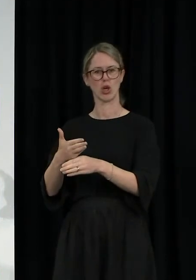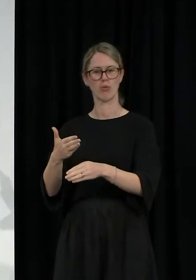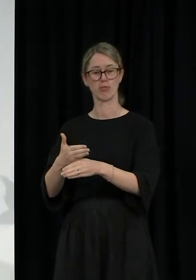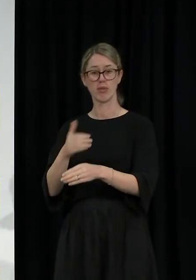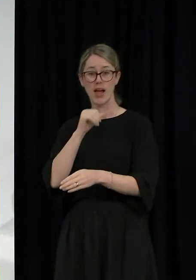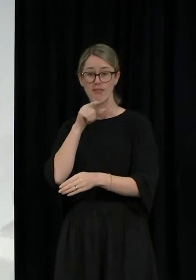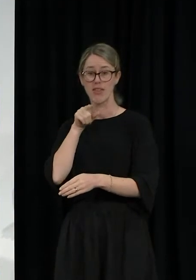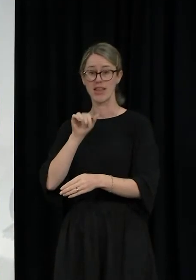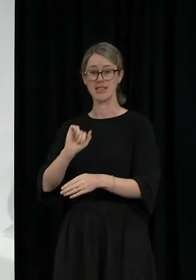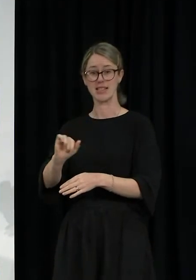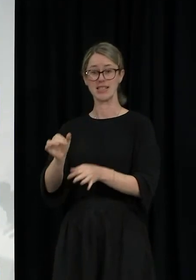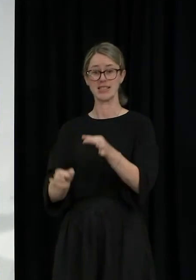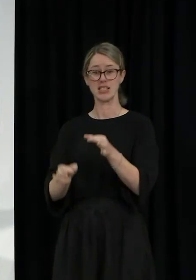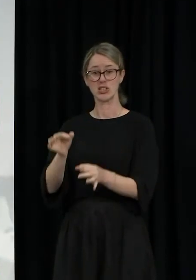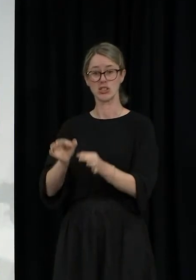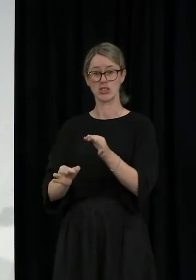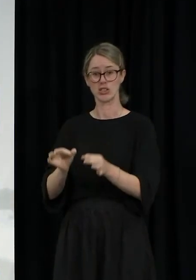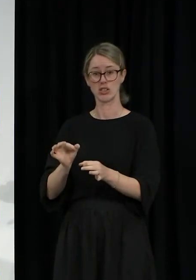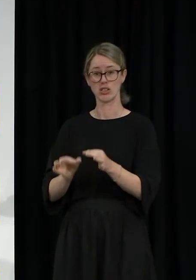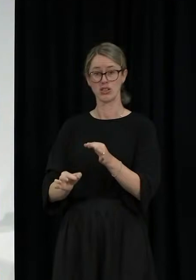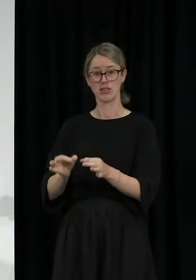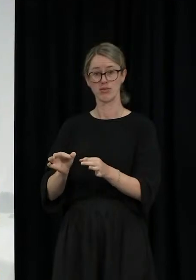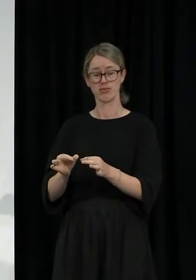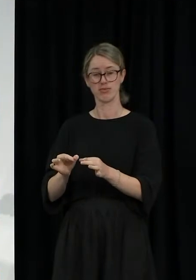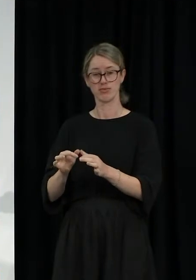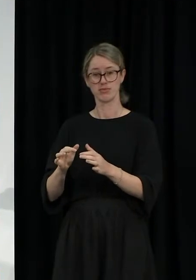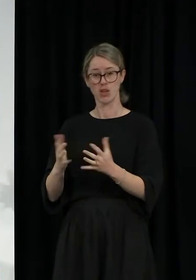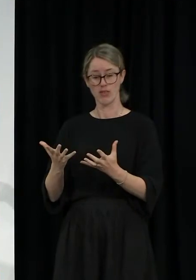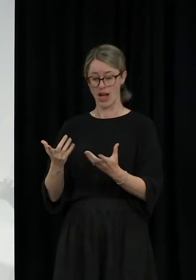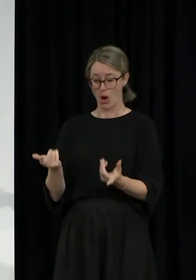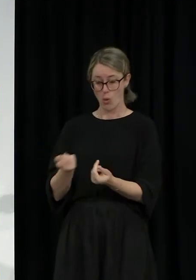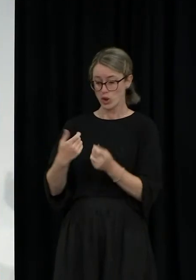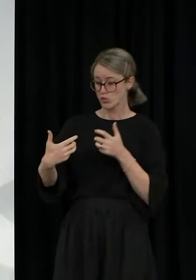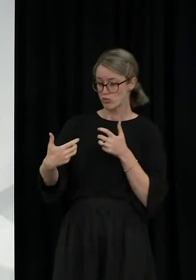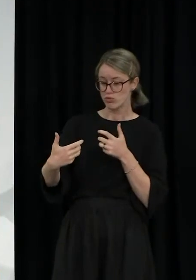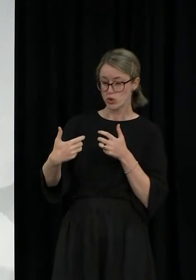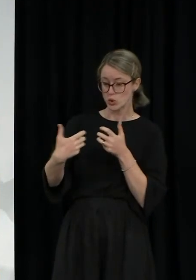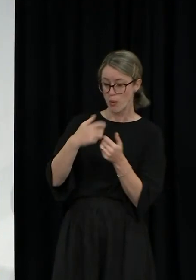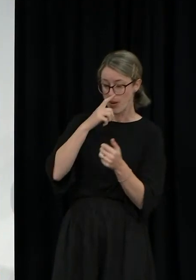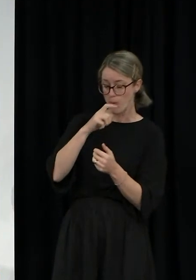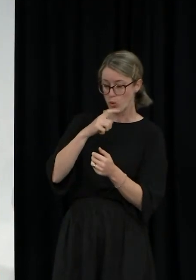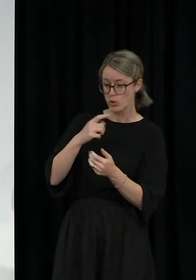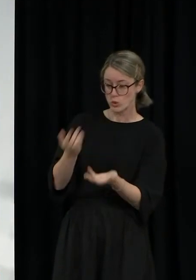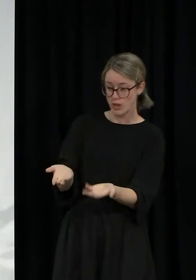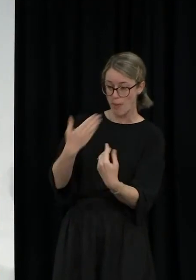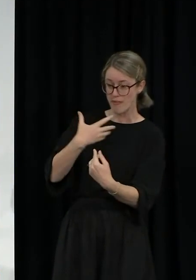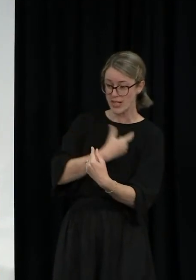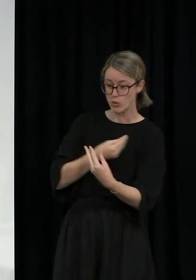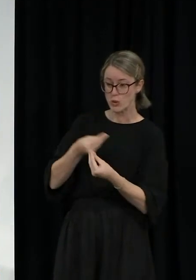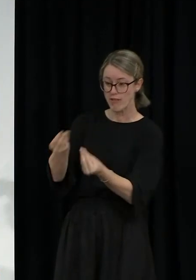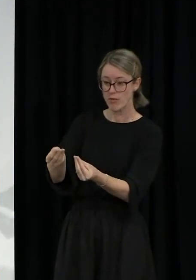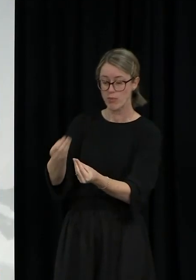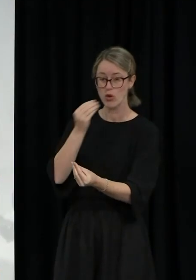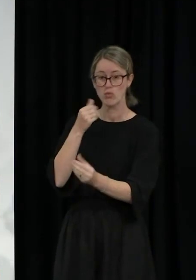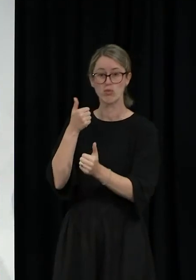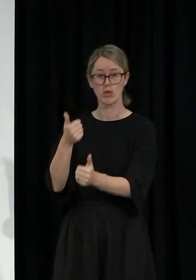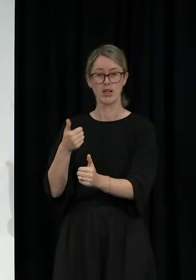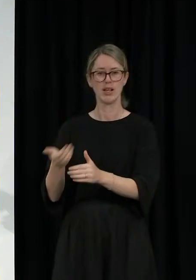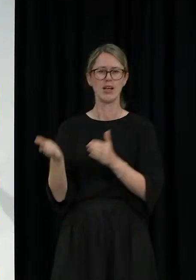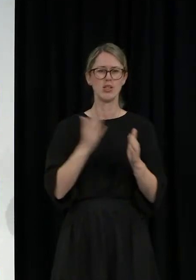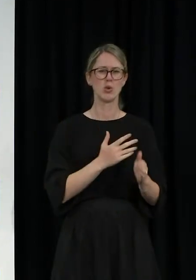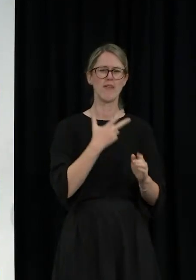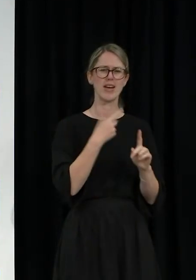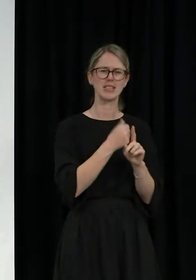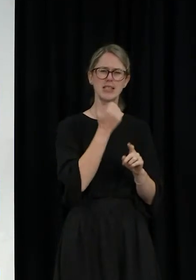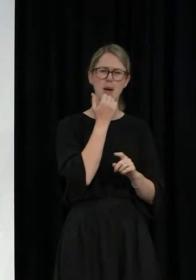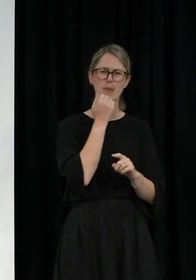and if that's the decision that they've made around how they think it'll support people to get vaccinated, then all power to them. On the vaccination rate,